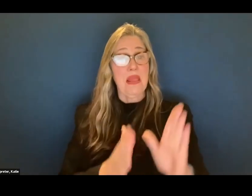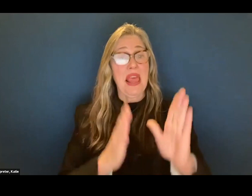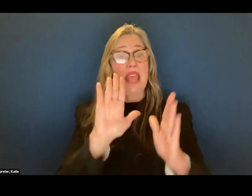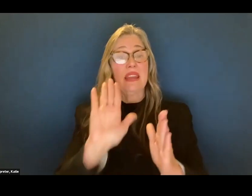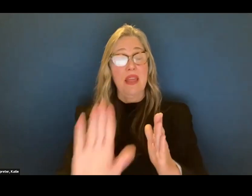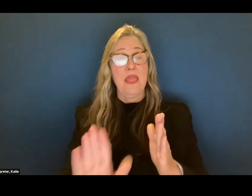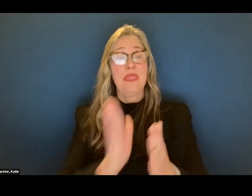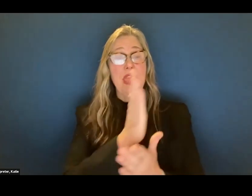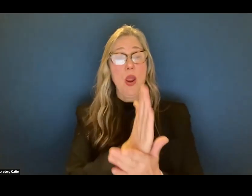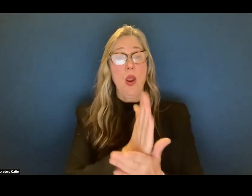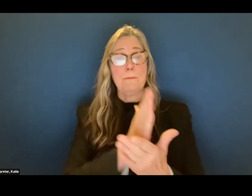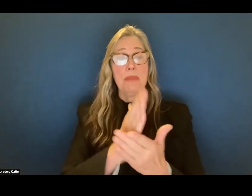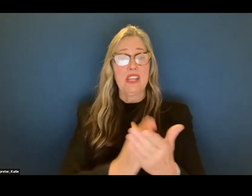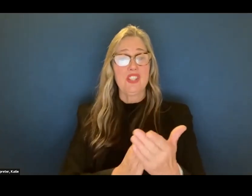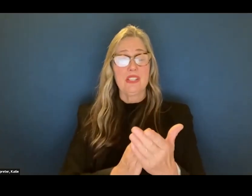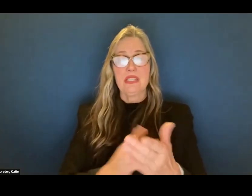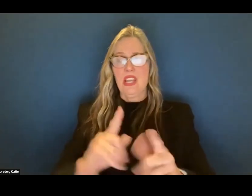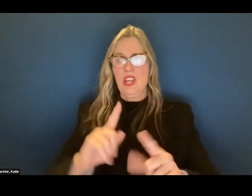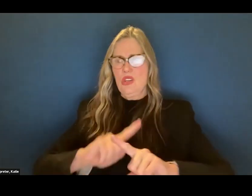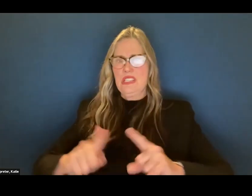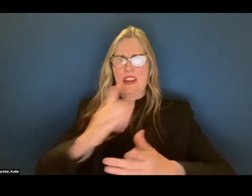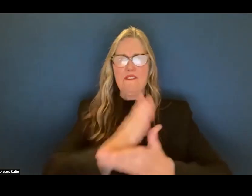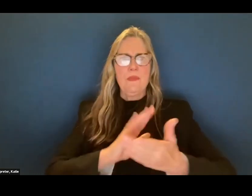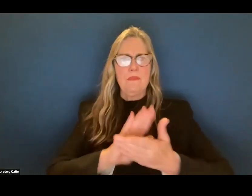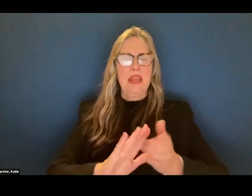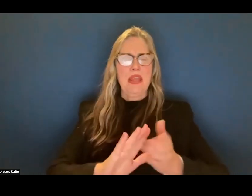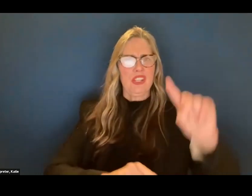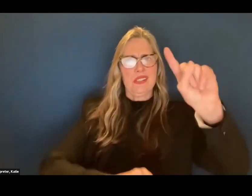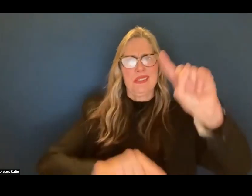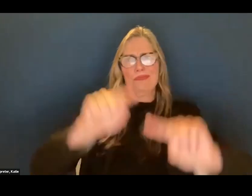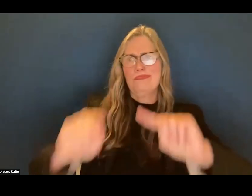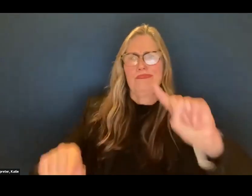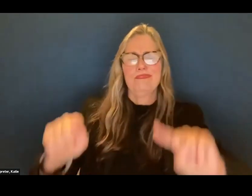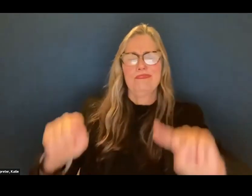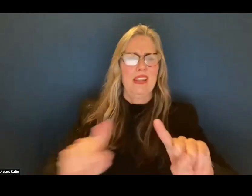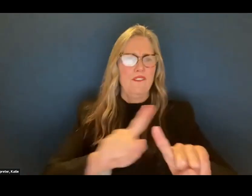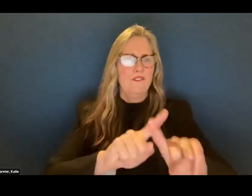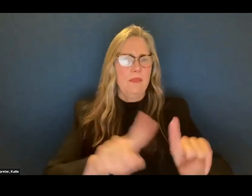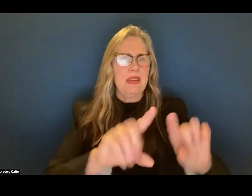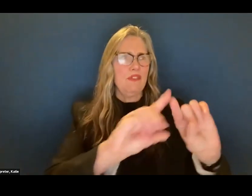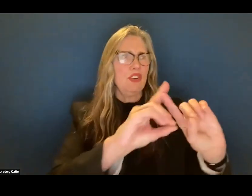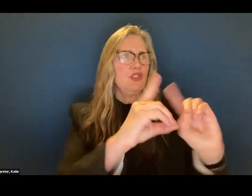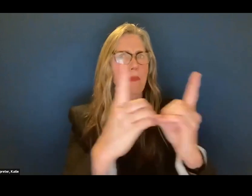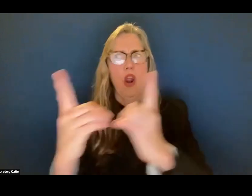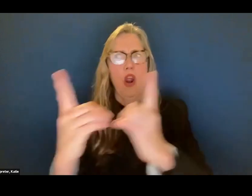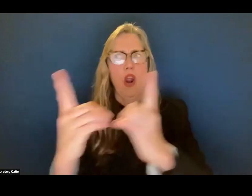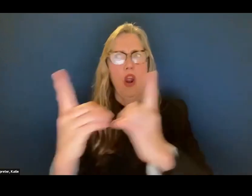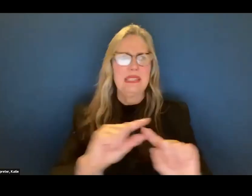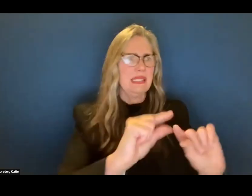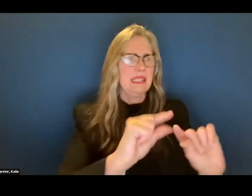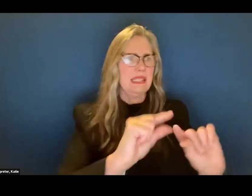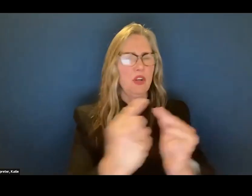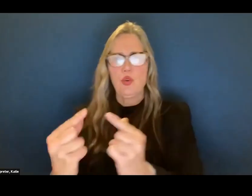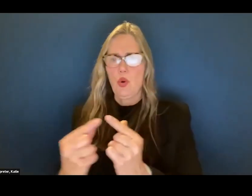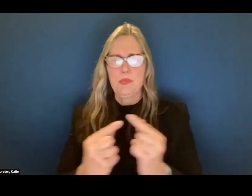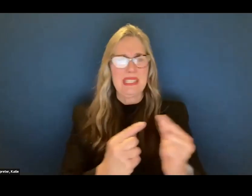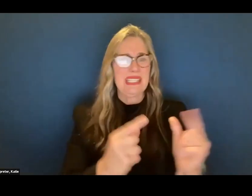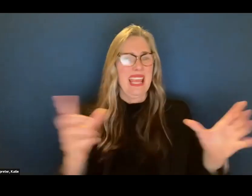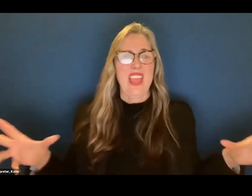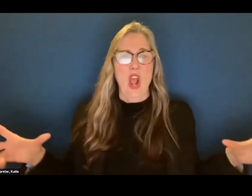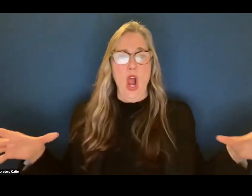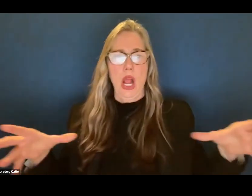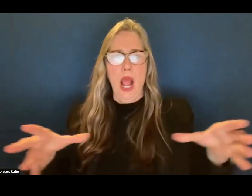we have lots of different budgets going around, and then we get to the end of June, there's a lot of